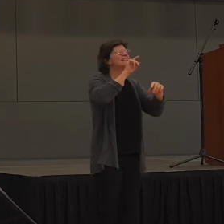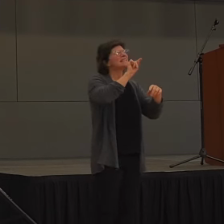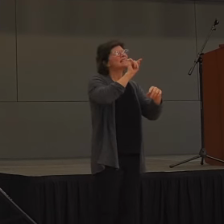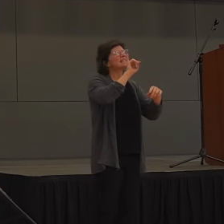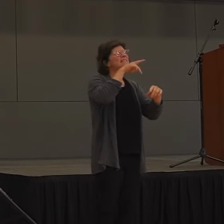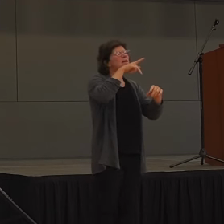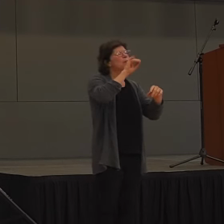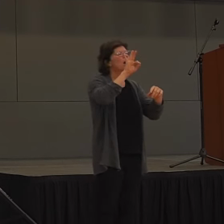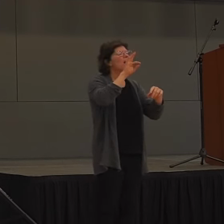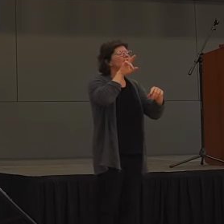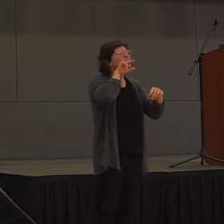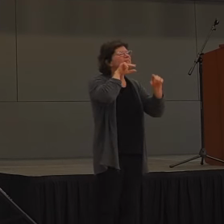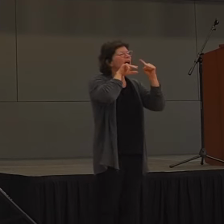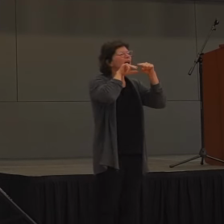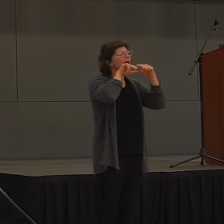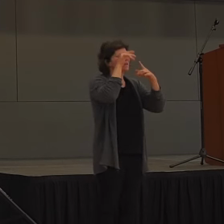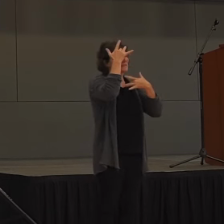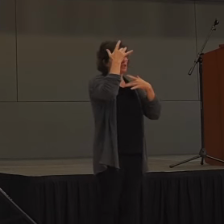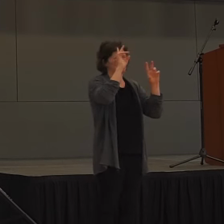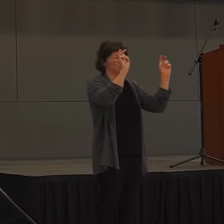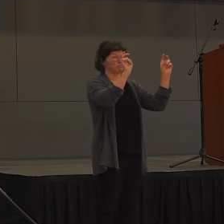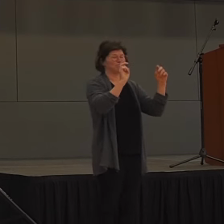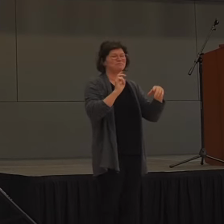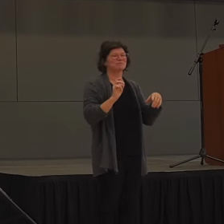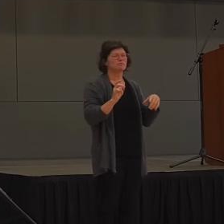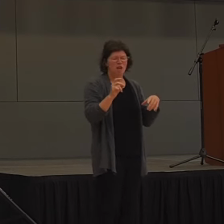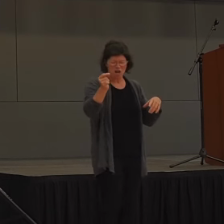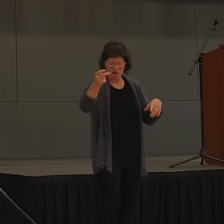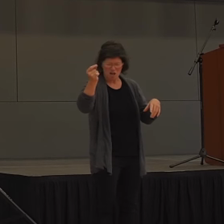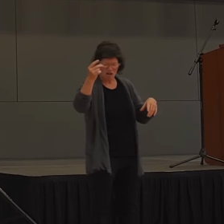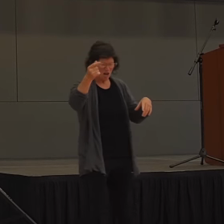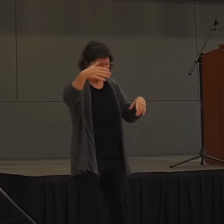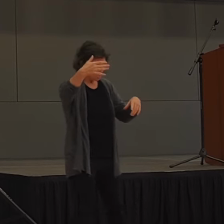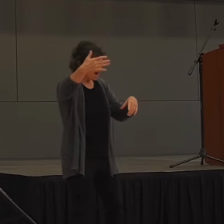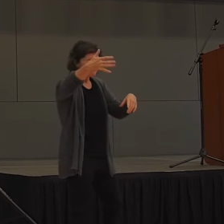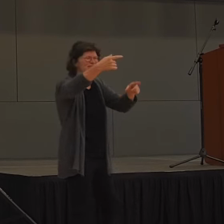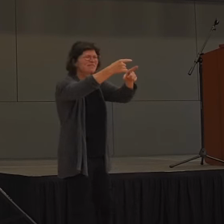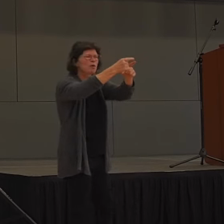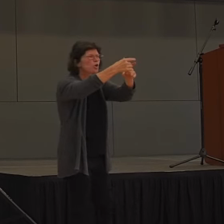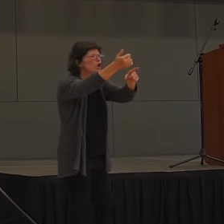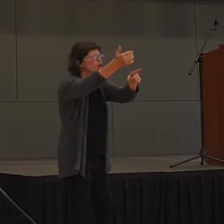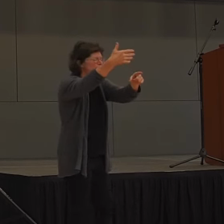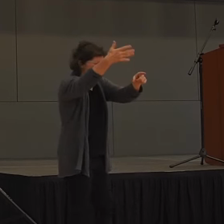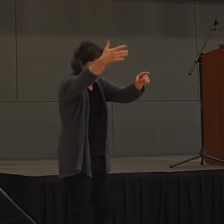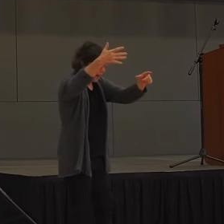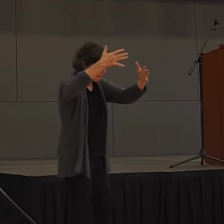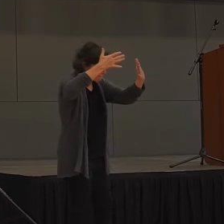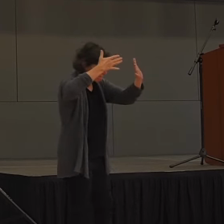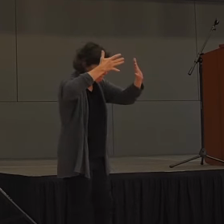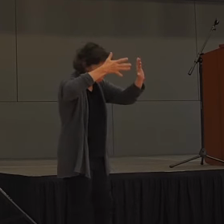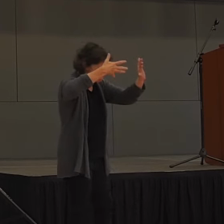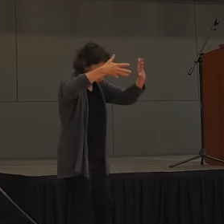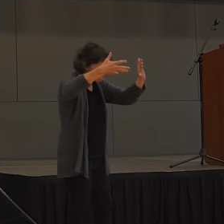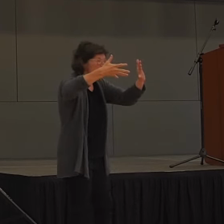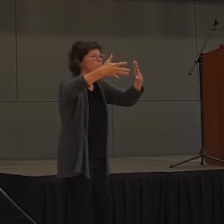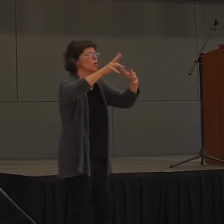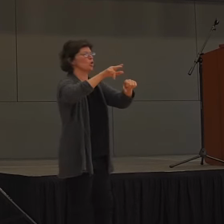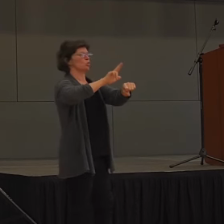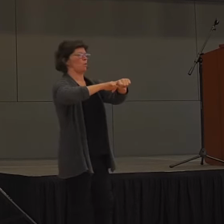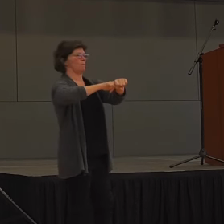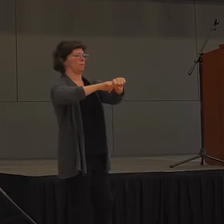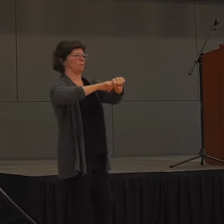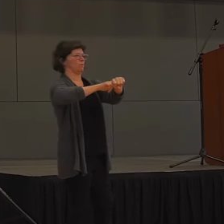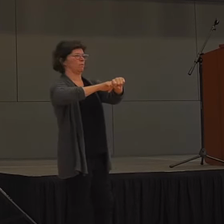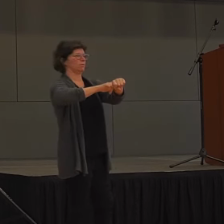of you can appreciate that. It's like we all think, "Oh, what is that word? What is that word? It's right on the tip of my tongue." That's normal